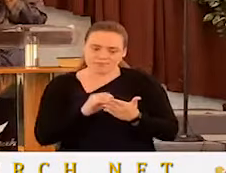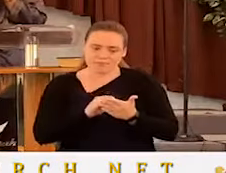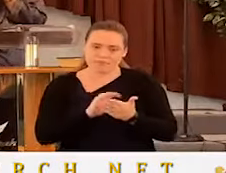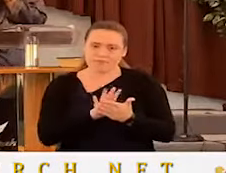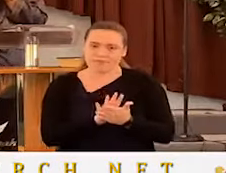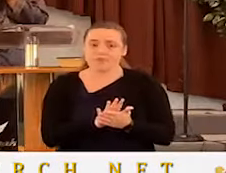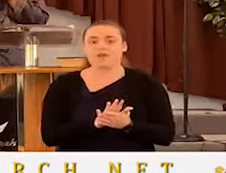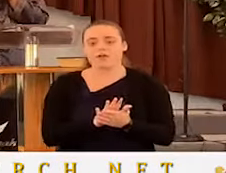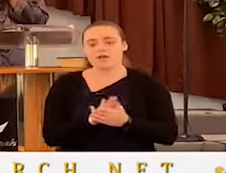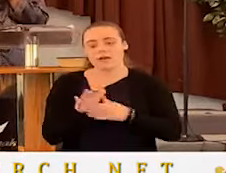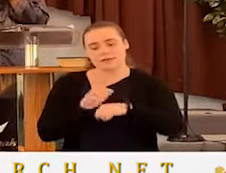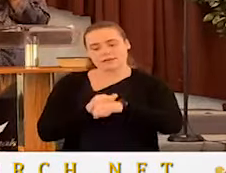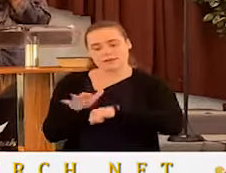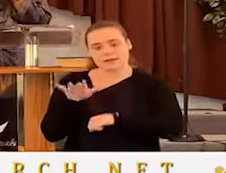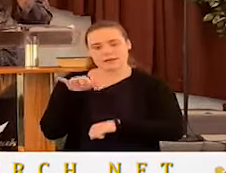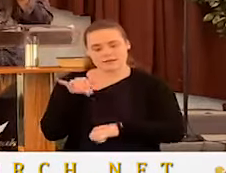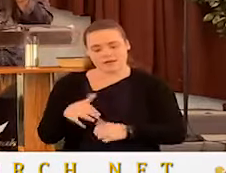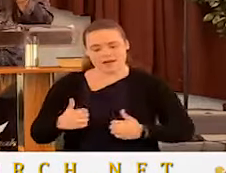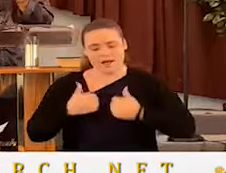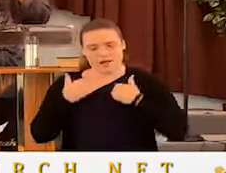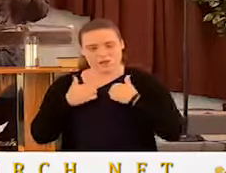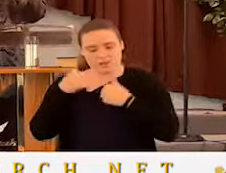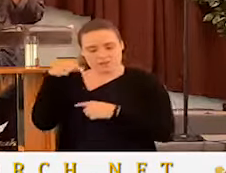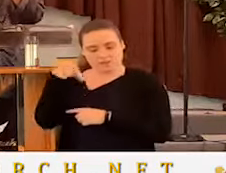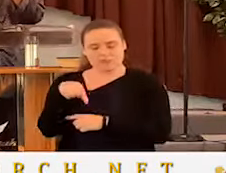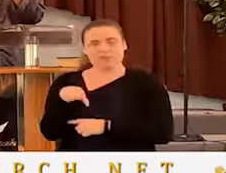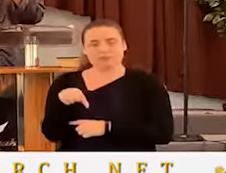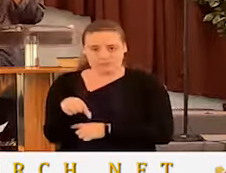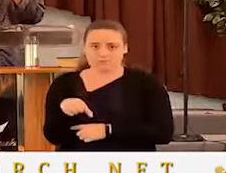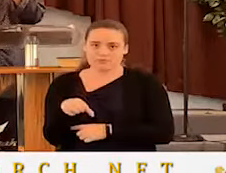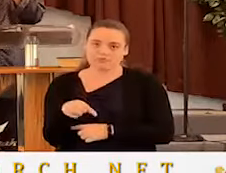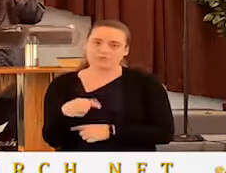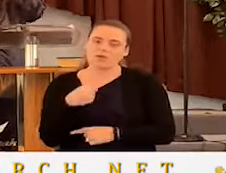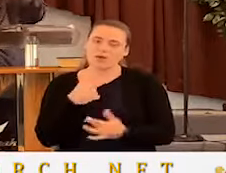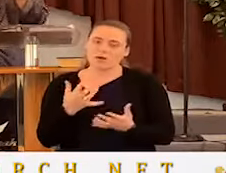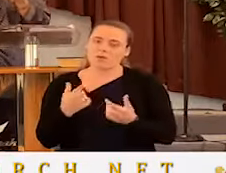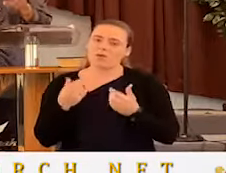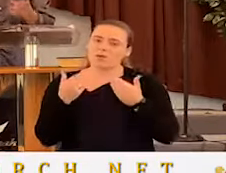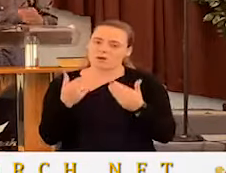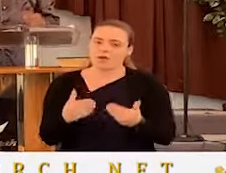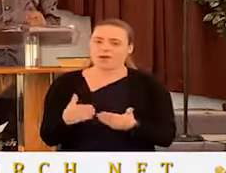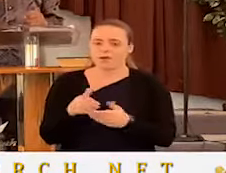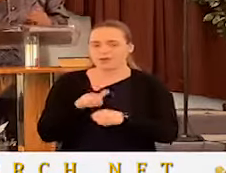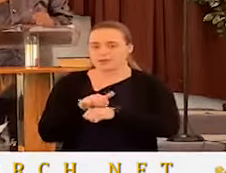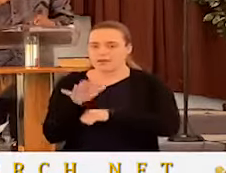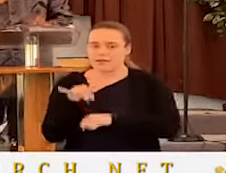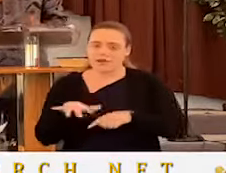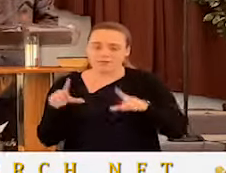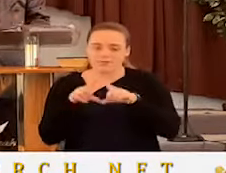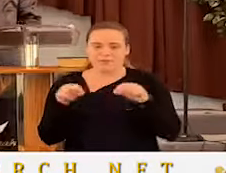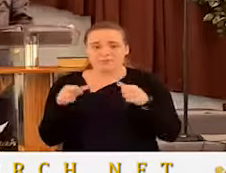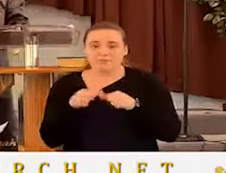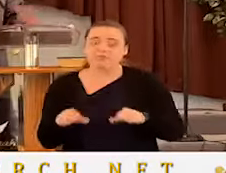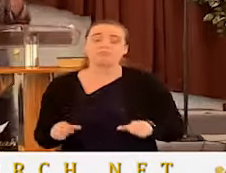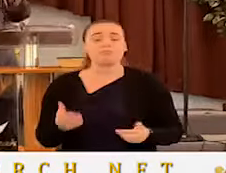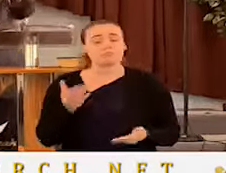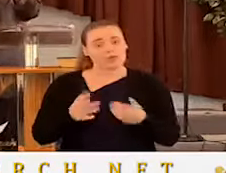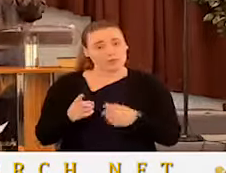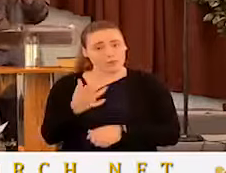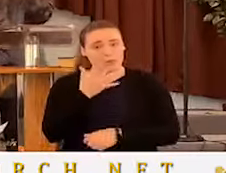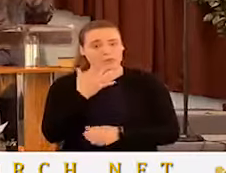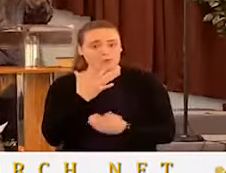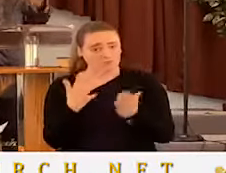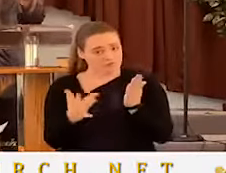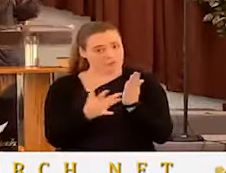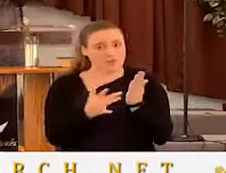below right now. I want you to send that check, that money over. Maybe you are technologically savvy. You can go